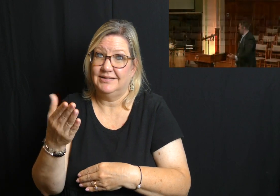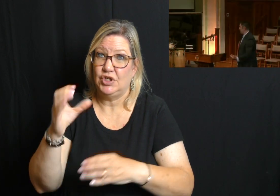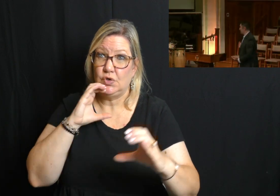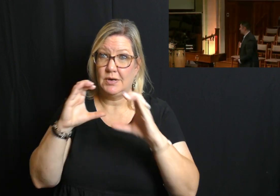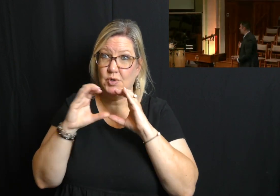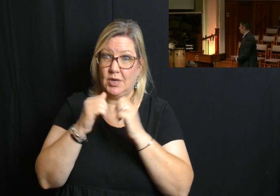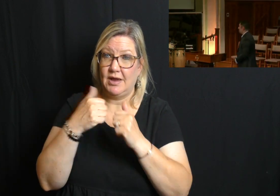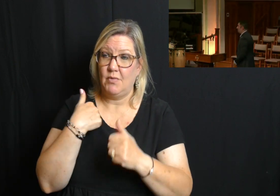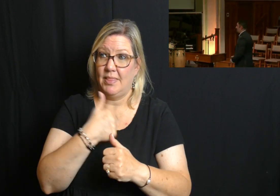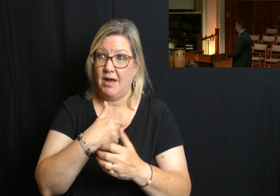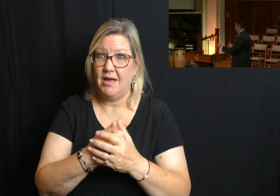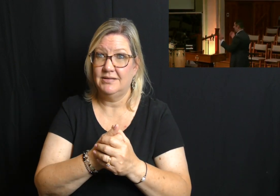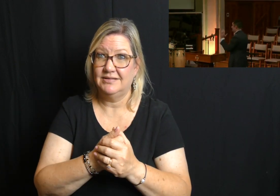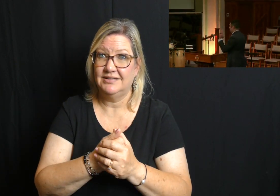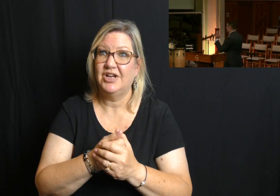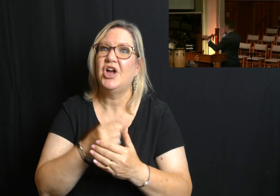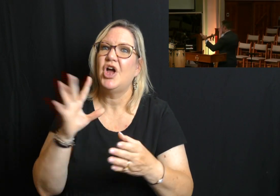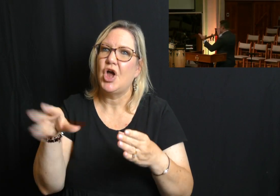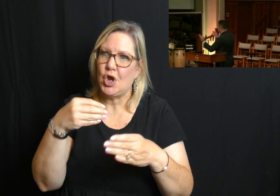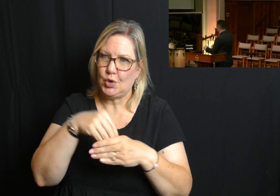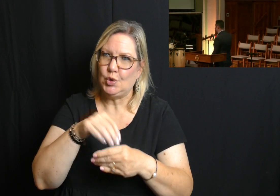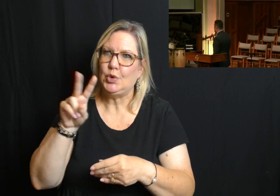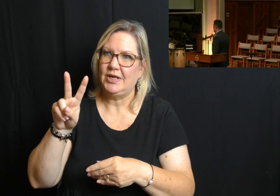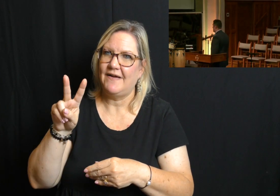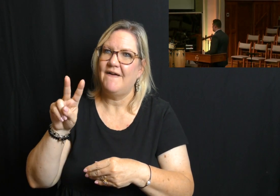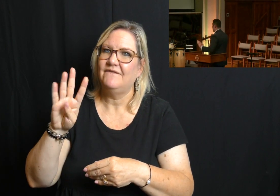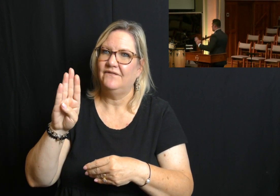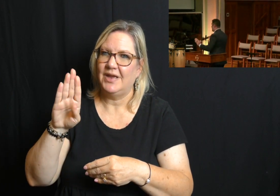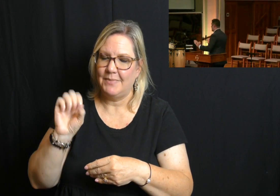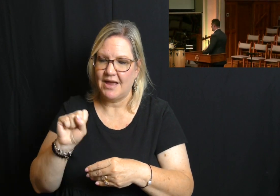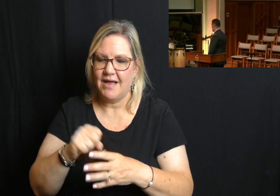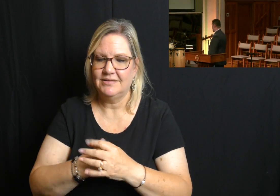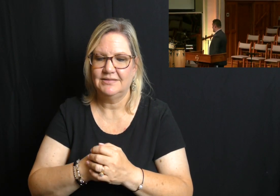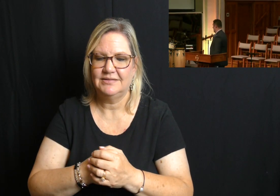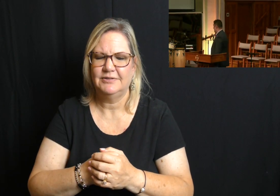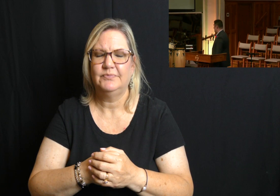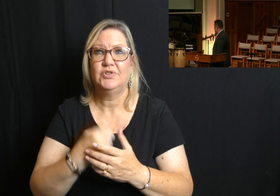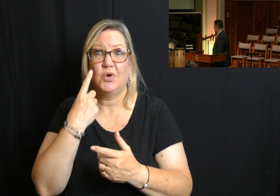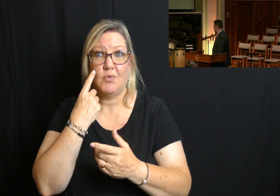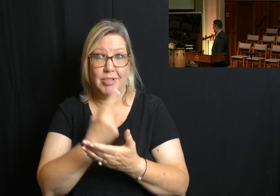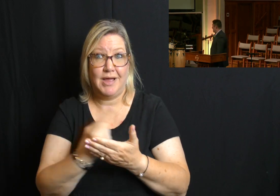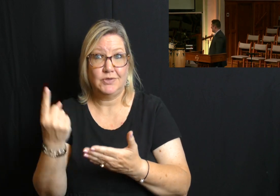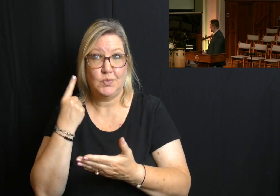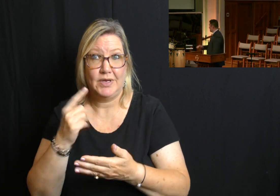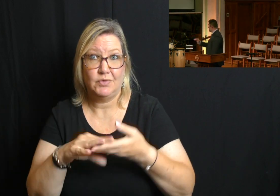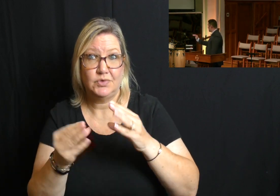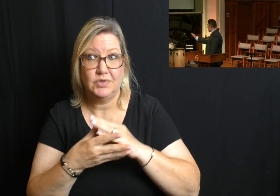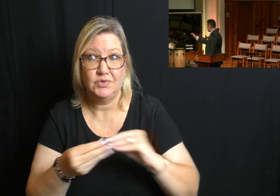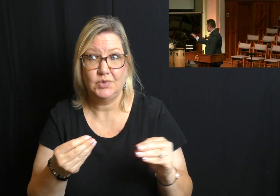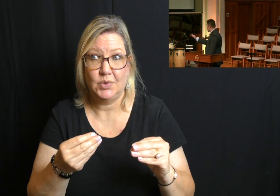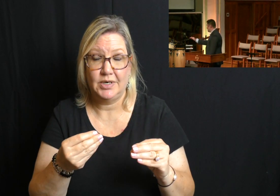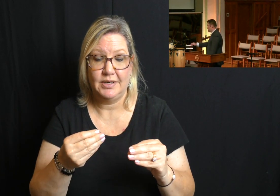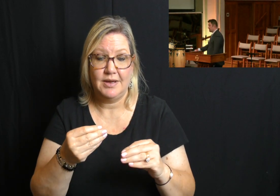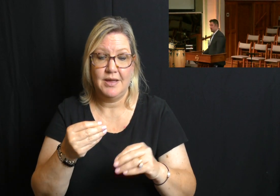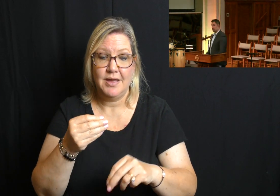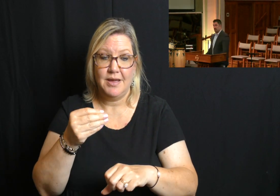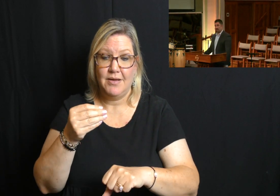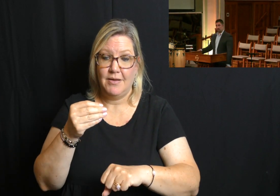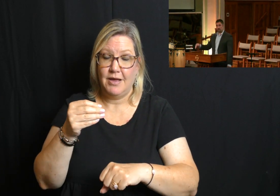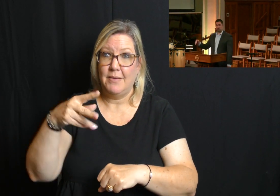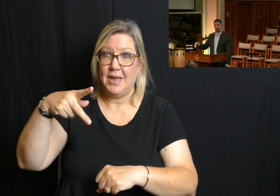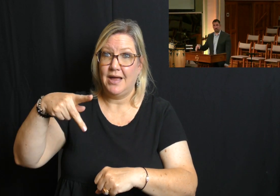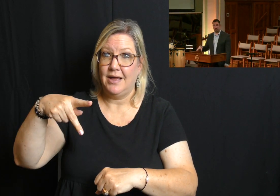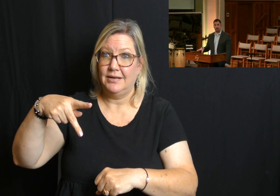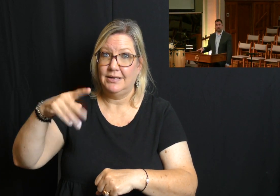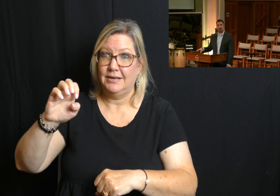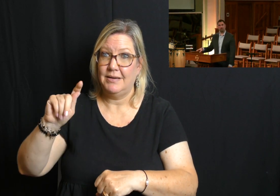on the water. He's walking on water. His eyes is fixed on Jesus. Everything is going great until he loses sight of Jesus, and then